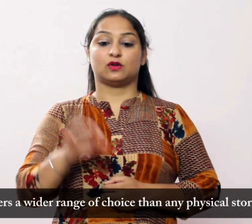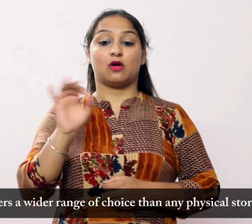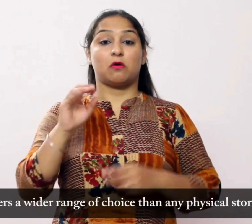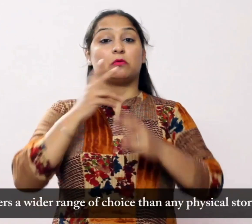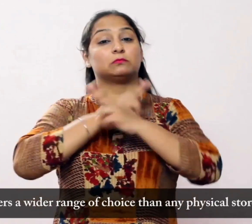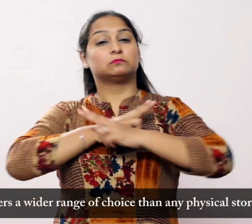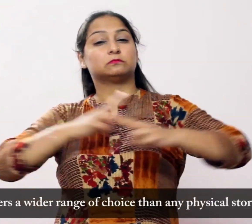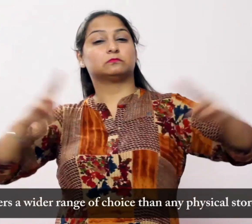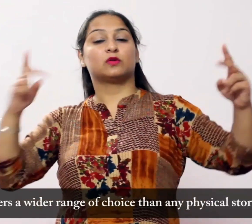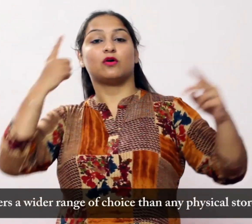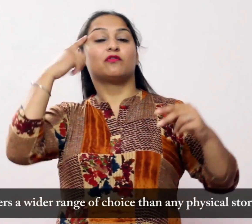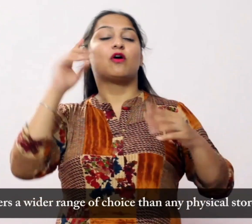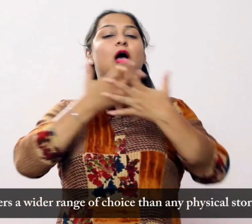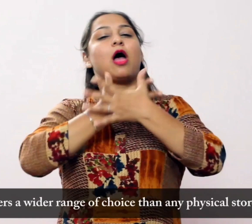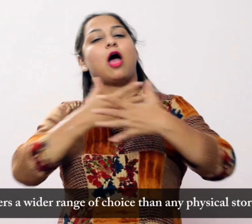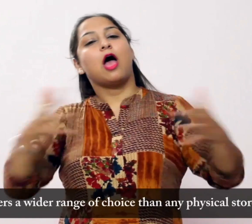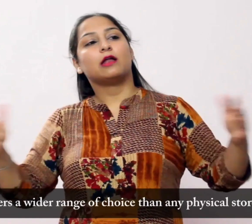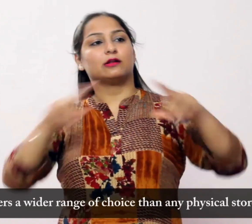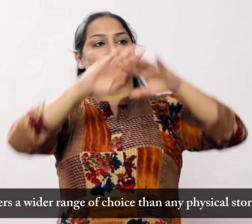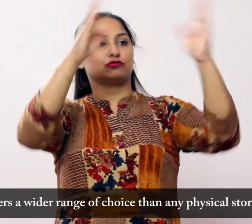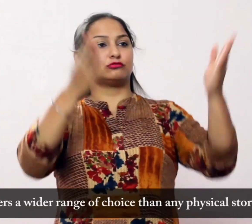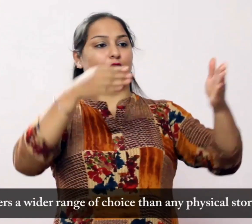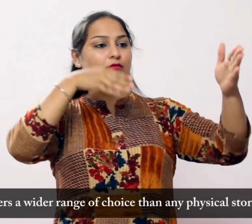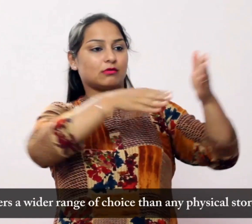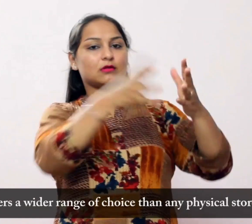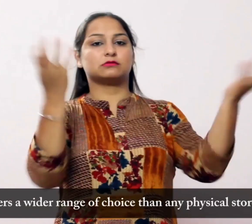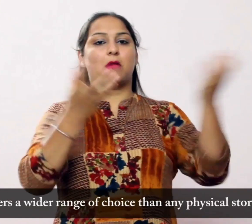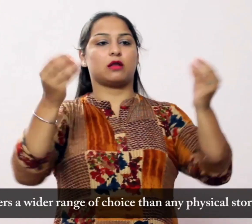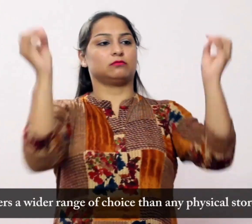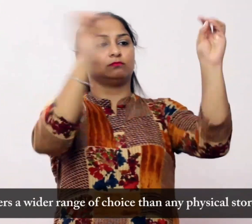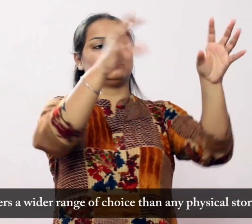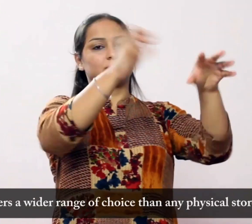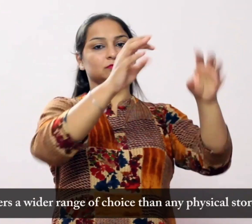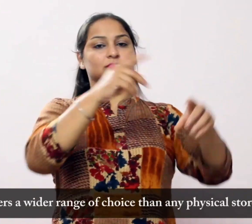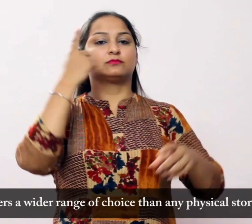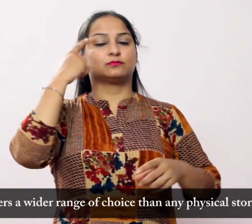offers a wider range of choice than any physical store,